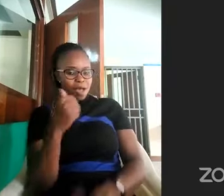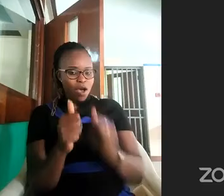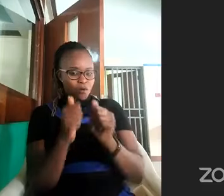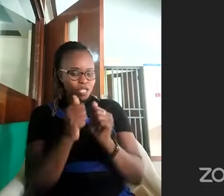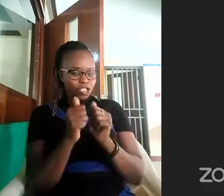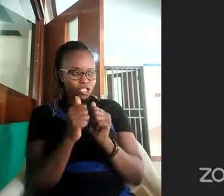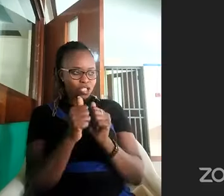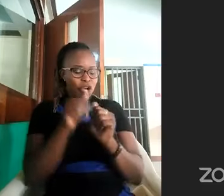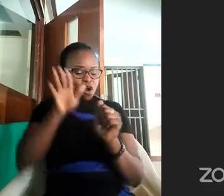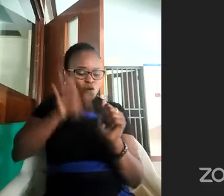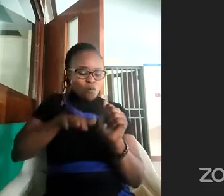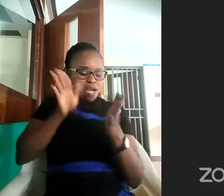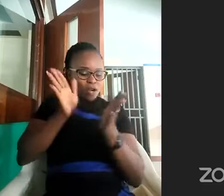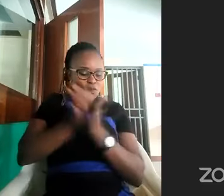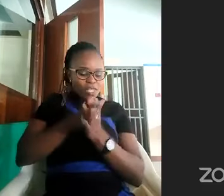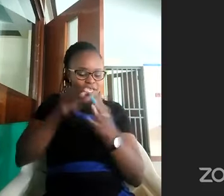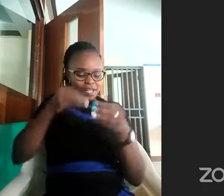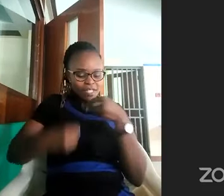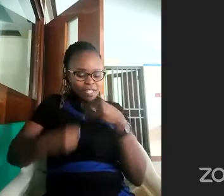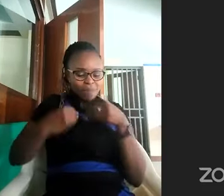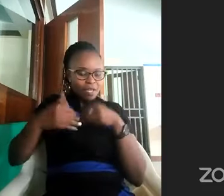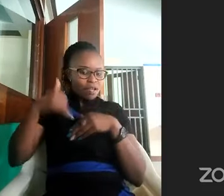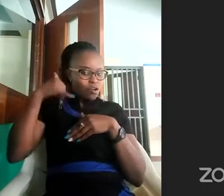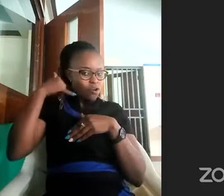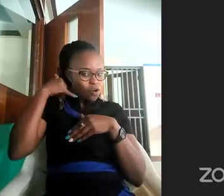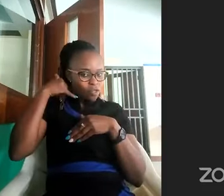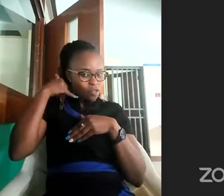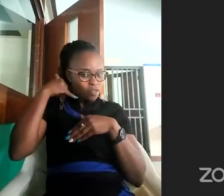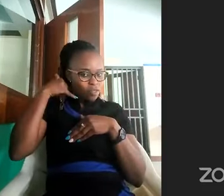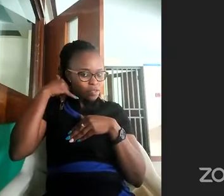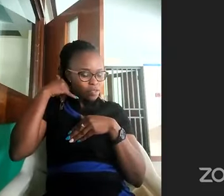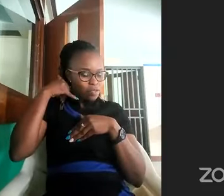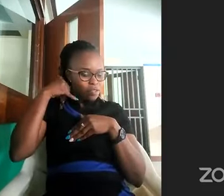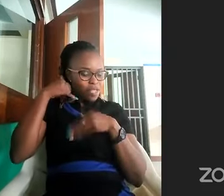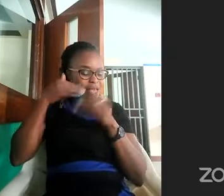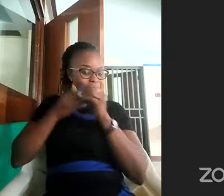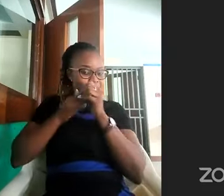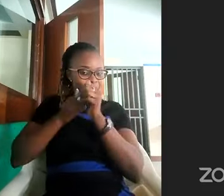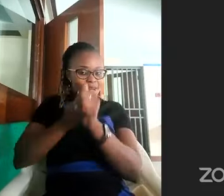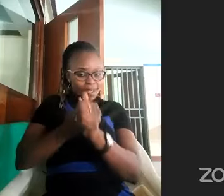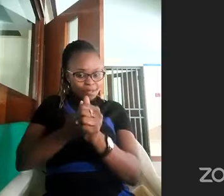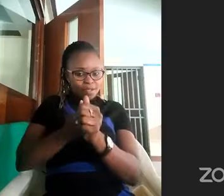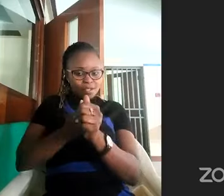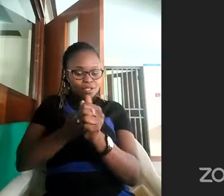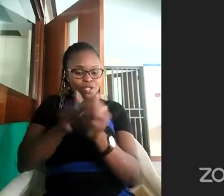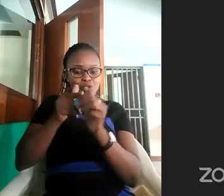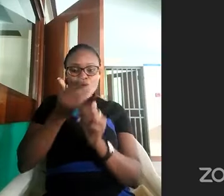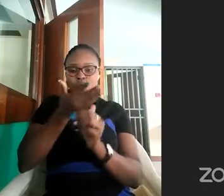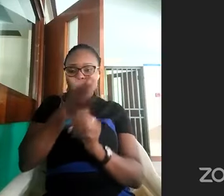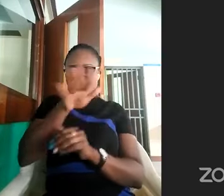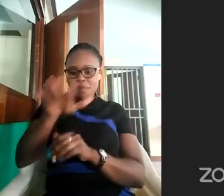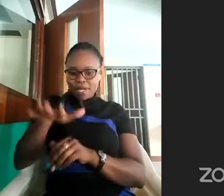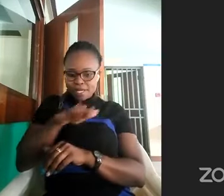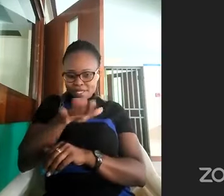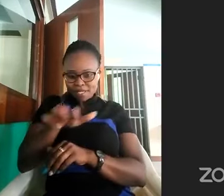and they can be given referrals. These referrals can be covered in areas of SRHR, family